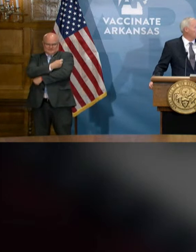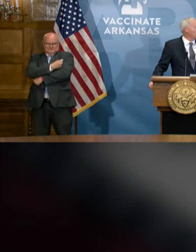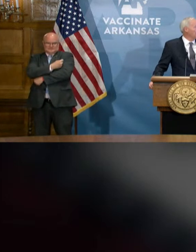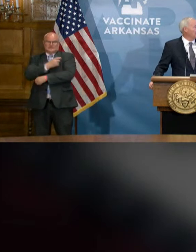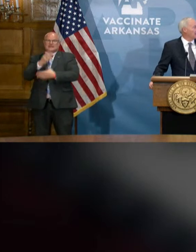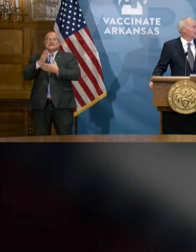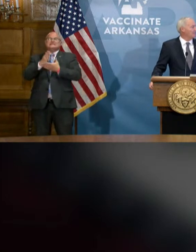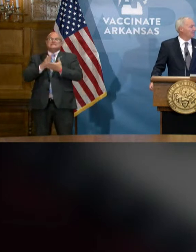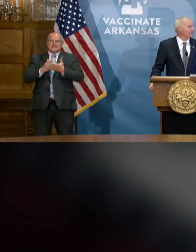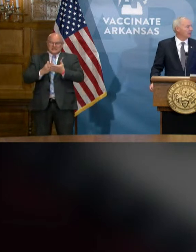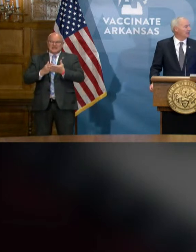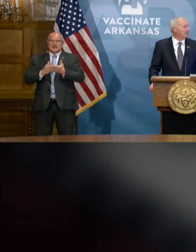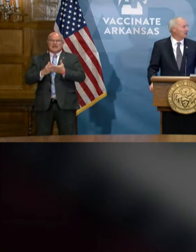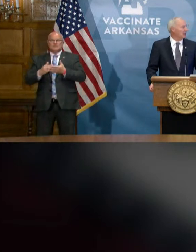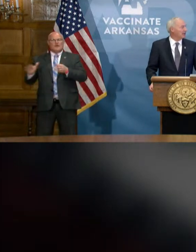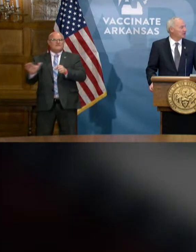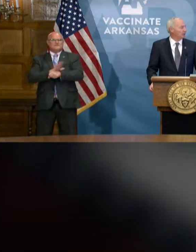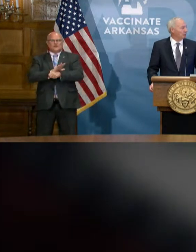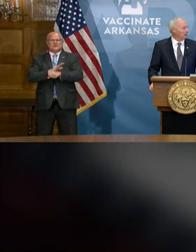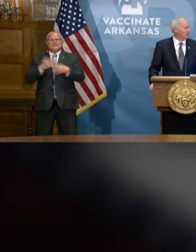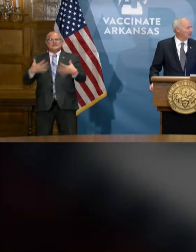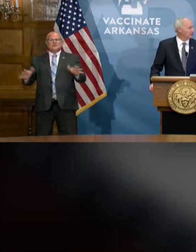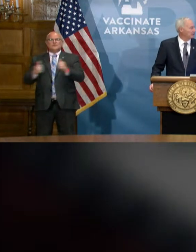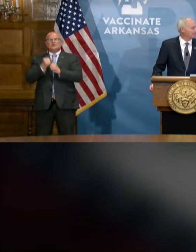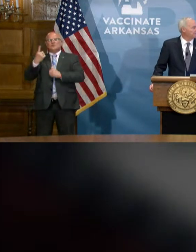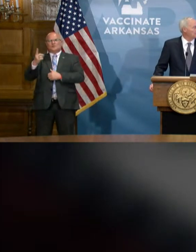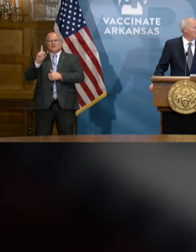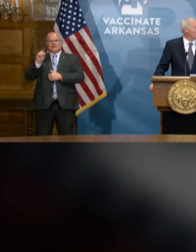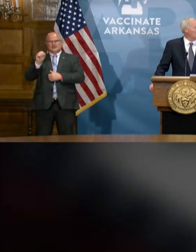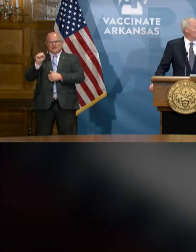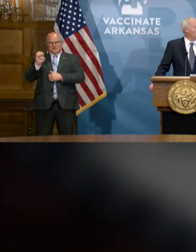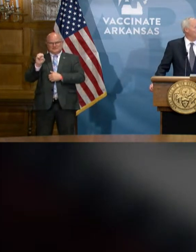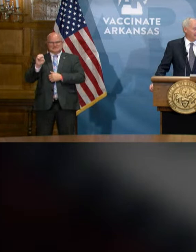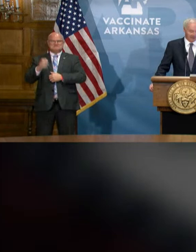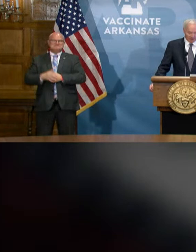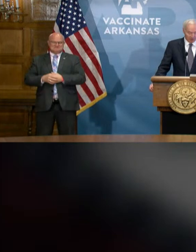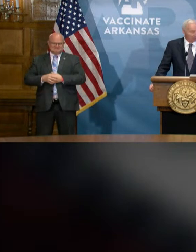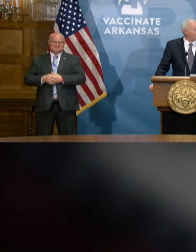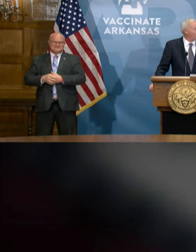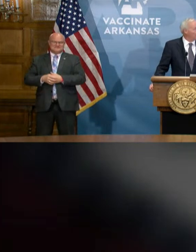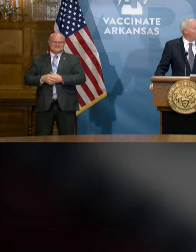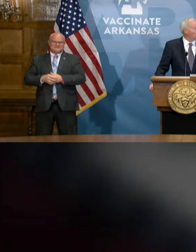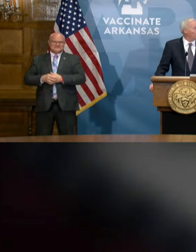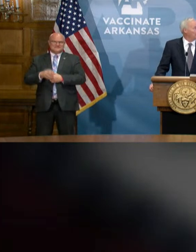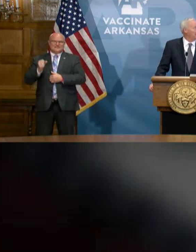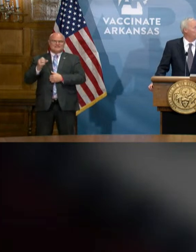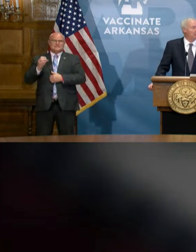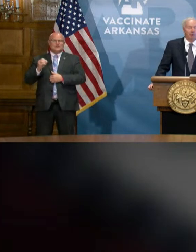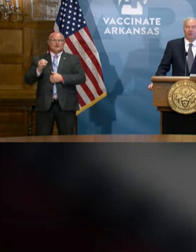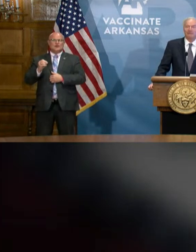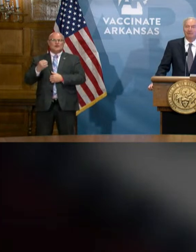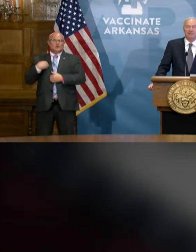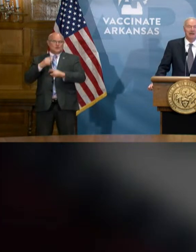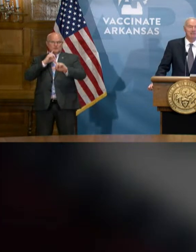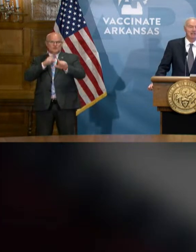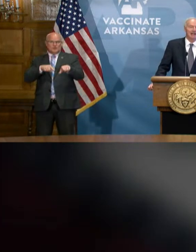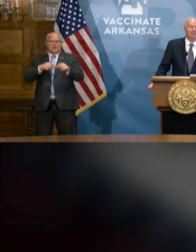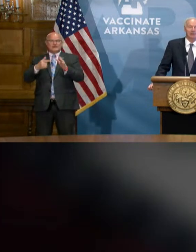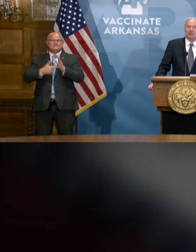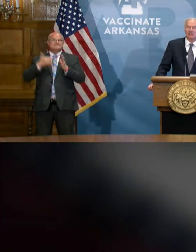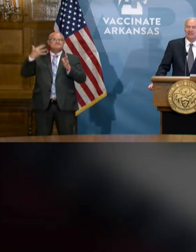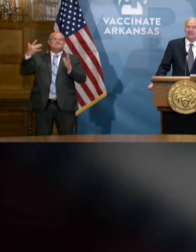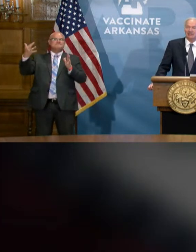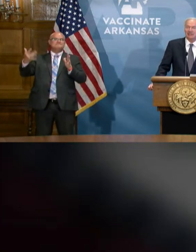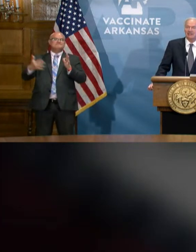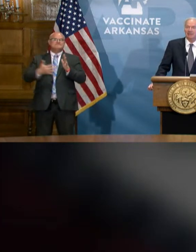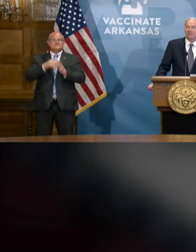of those are fully immunized with 1 dose. And so we'll be reporting from time to time